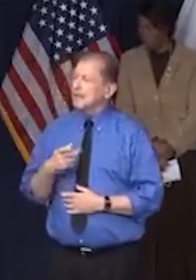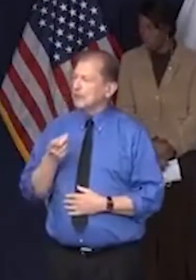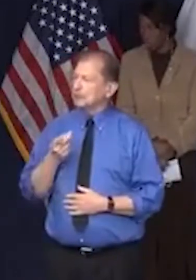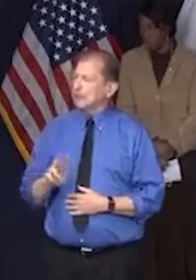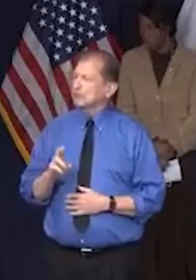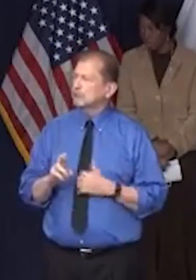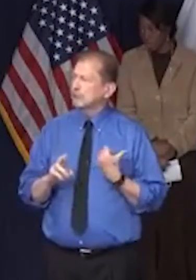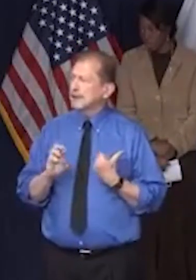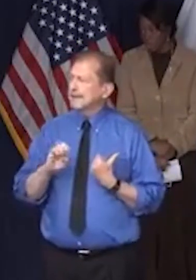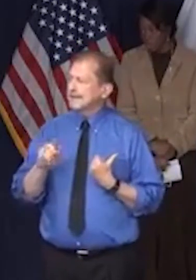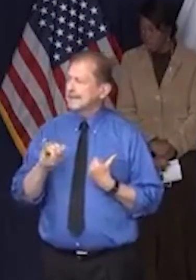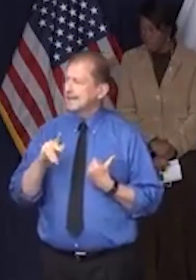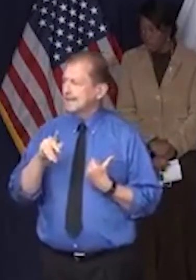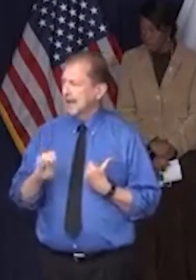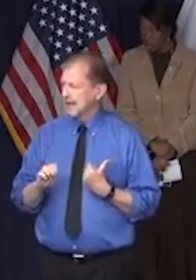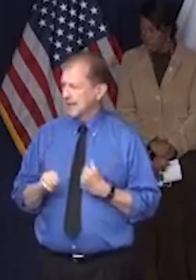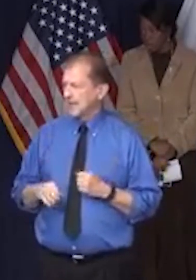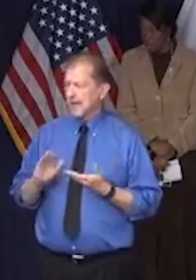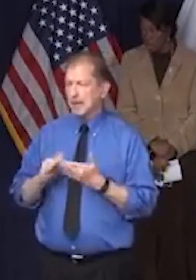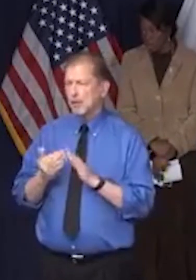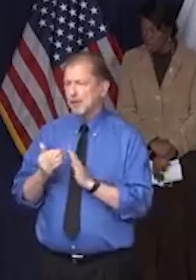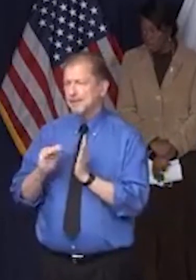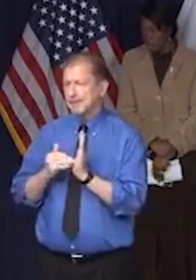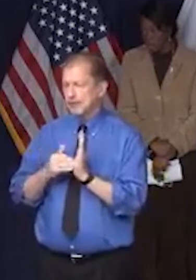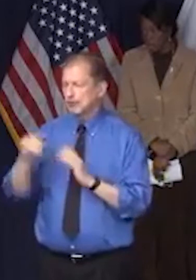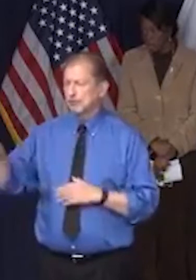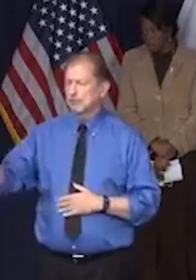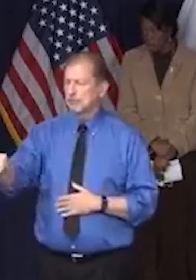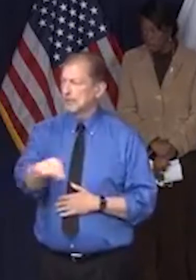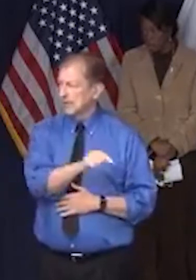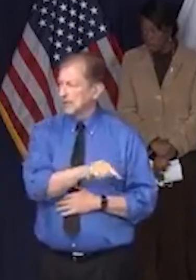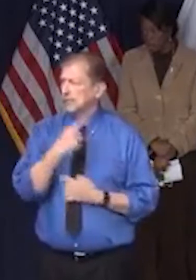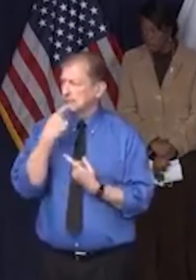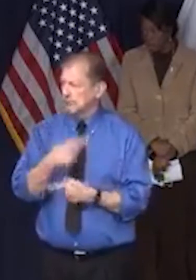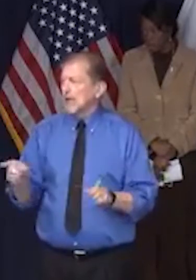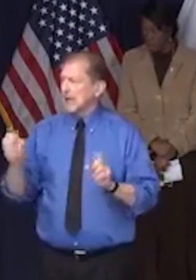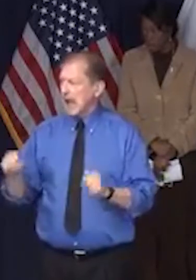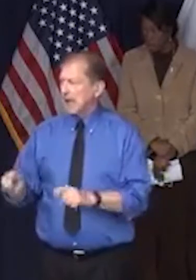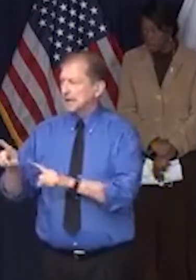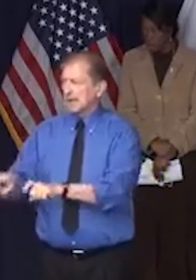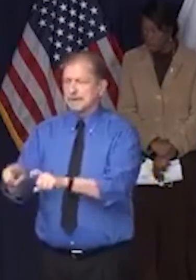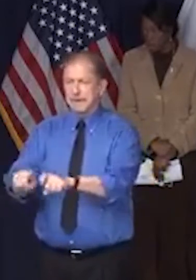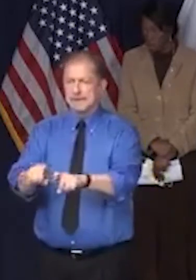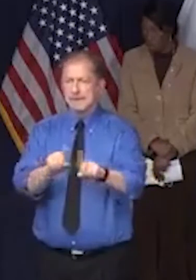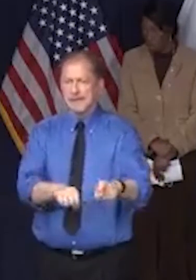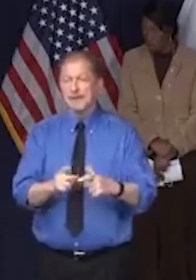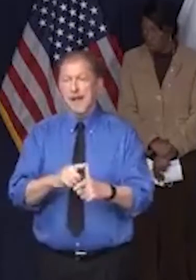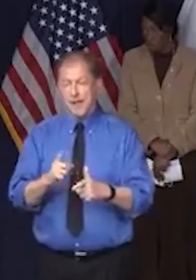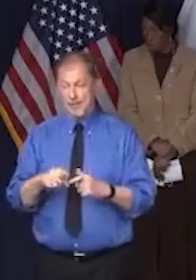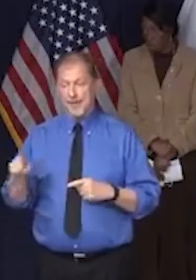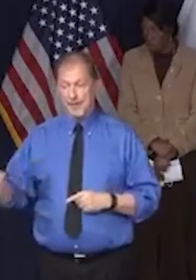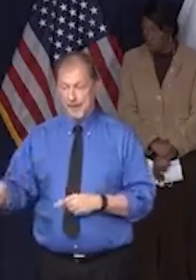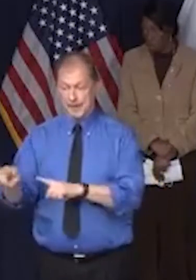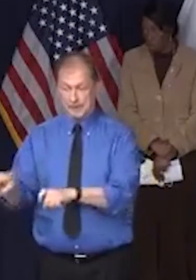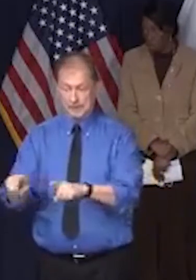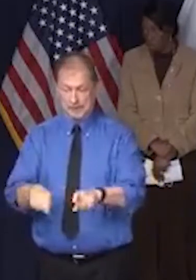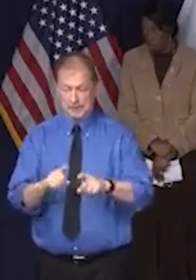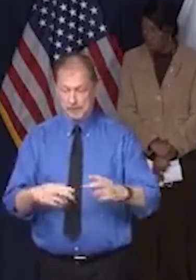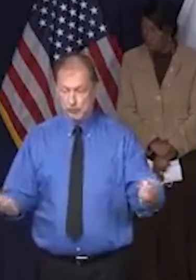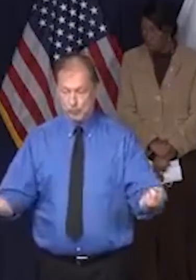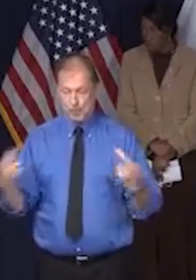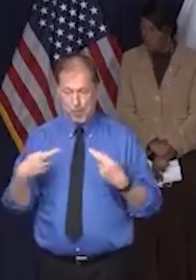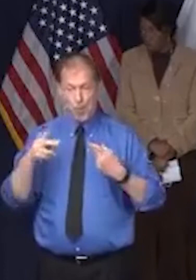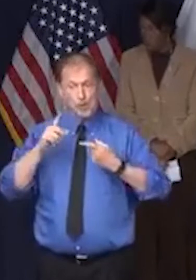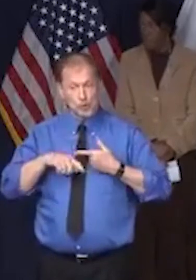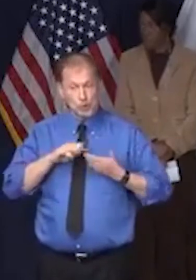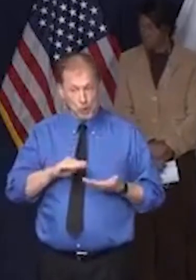health centers tasked with conducting new testing announced yesterday have the ability to report results to public health officials the same way hospitals provide the